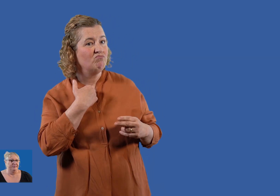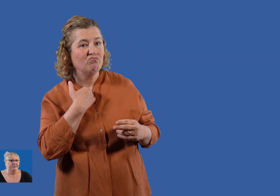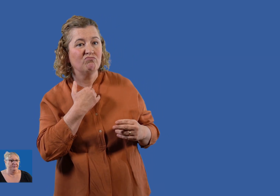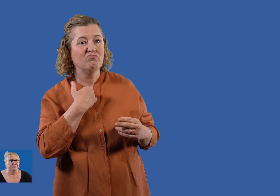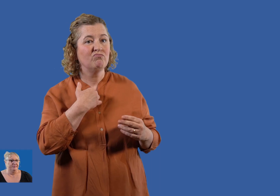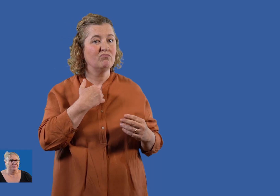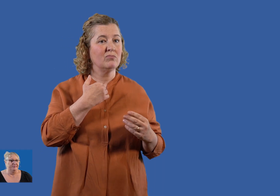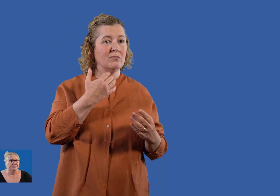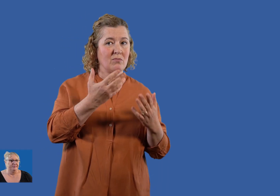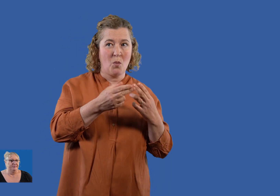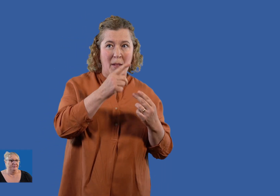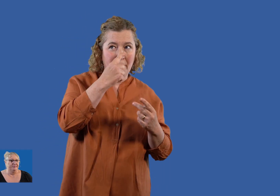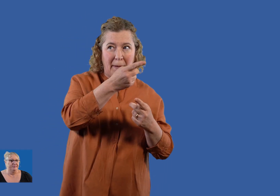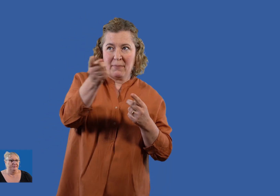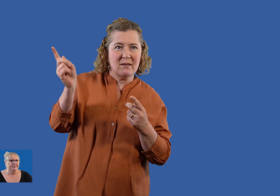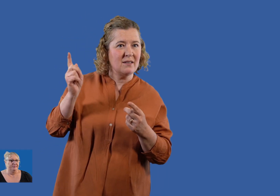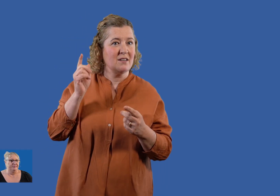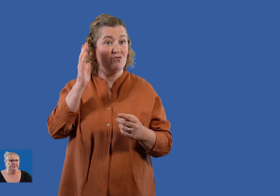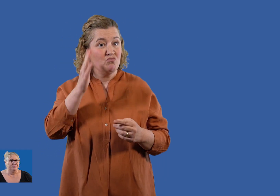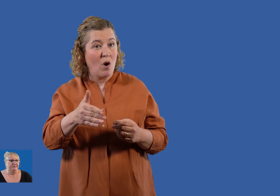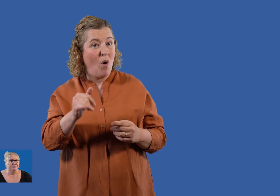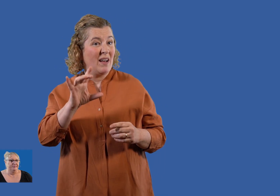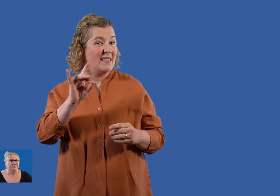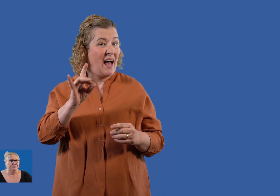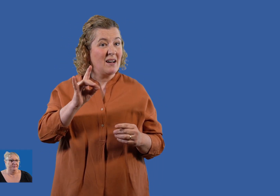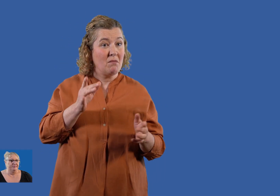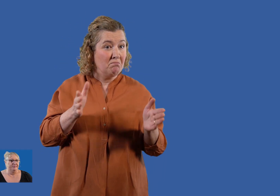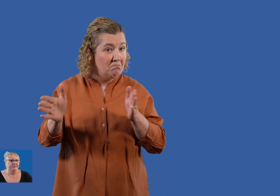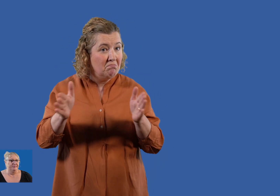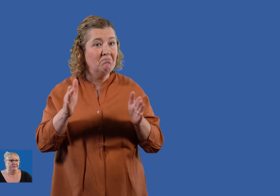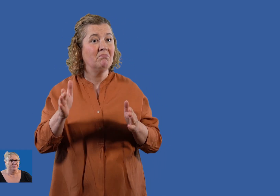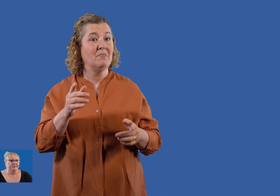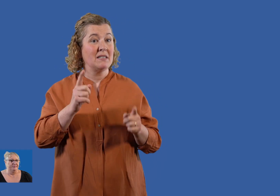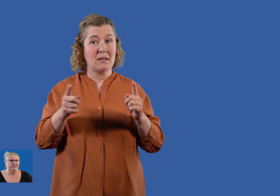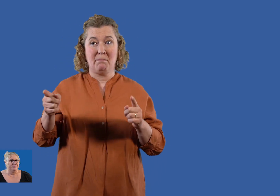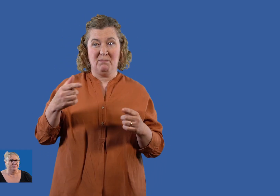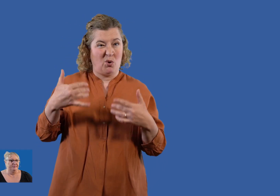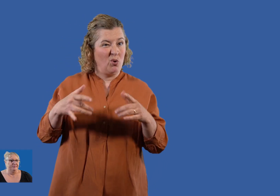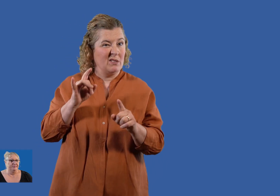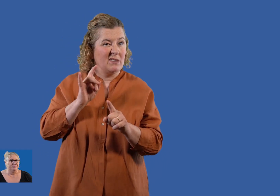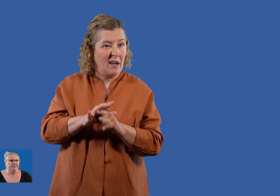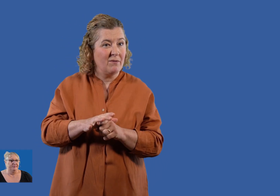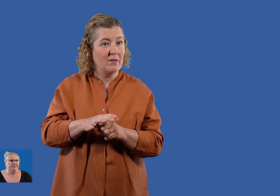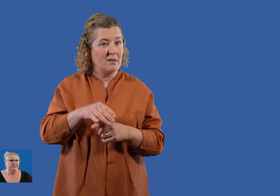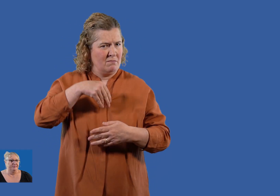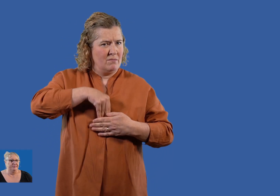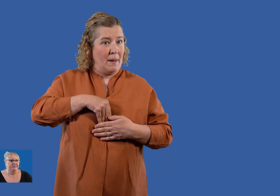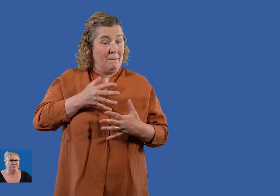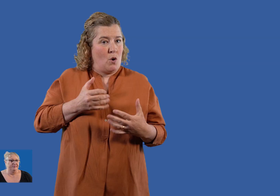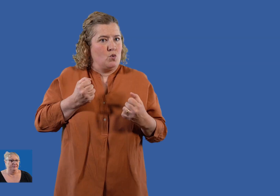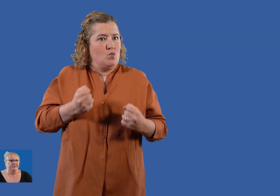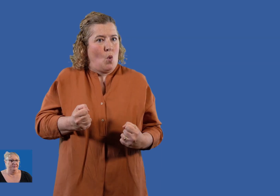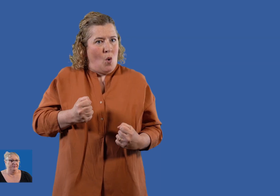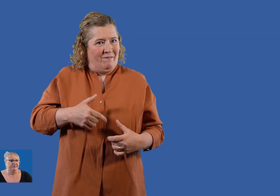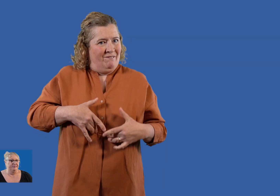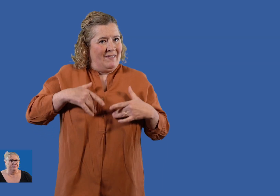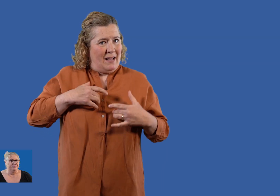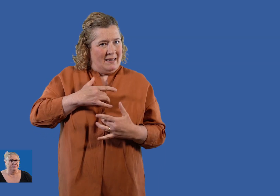sexuality, or how they see things. In some cases, they self-harm as a way of coping with strong feelings